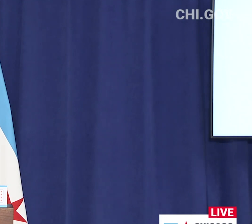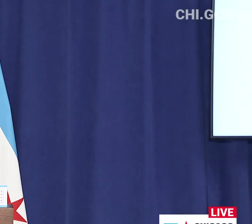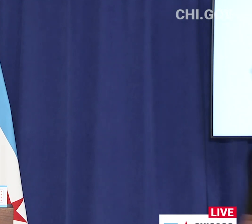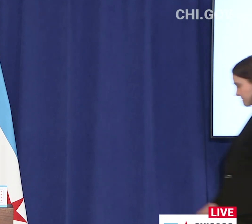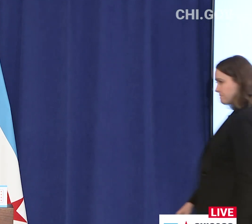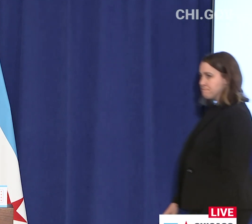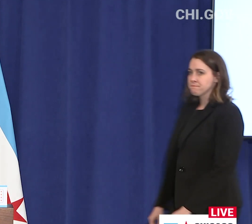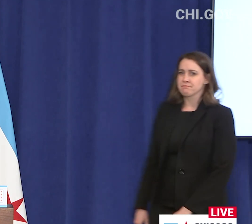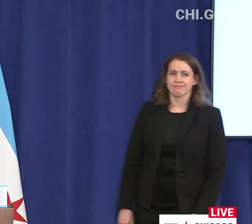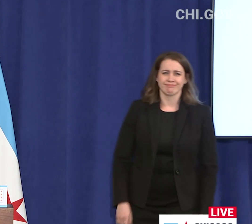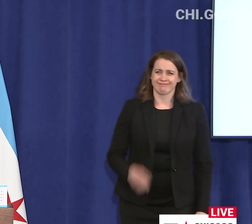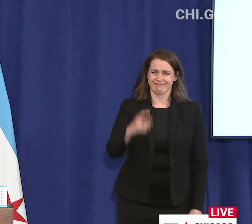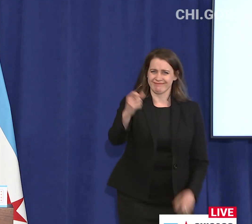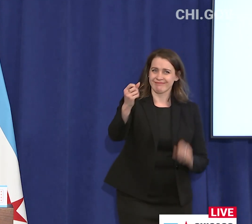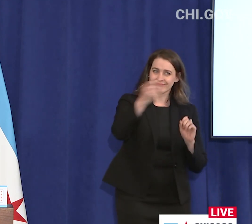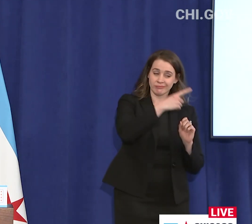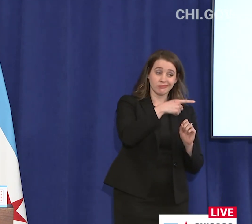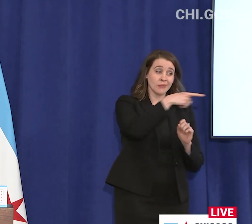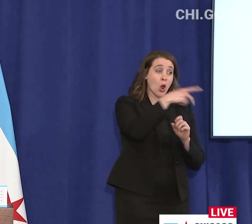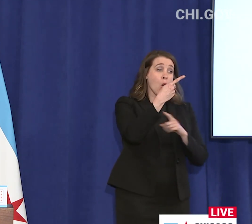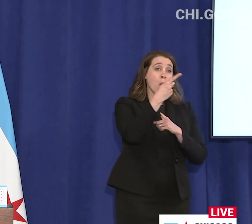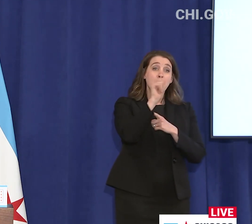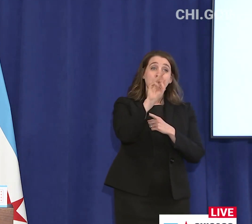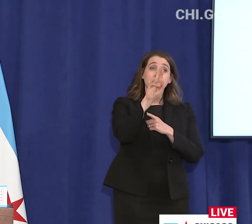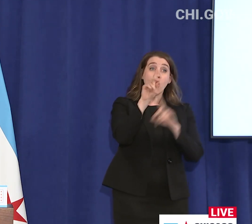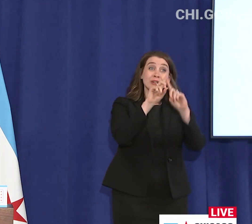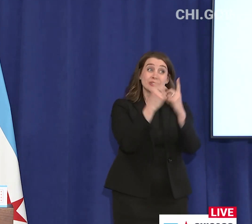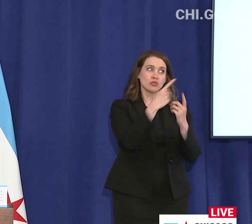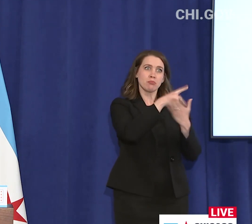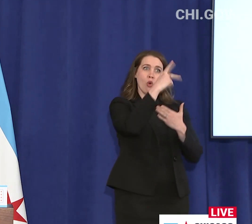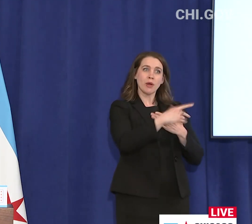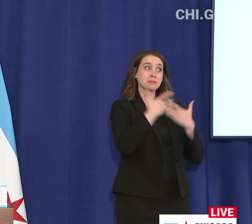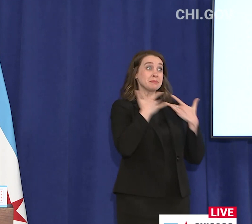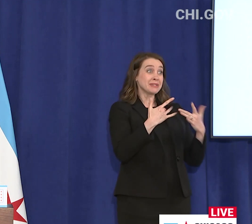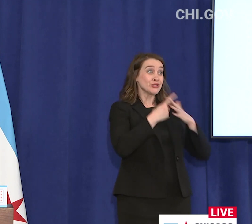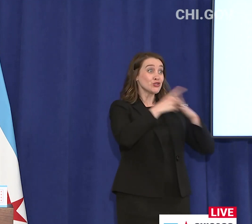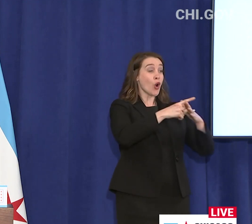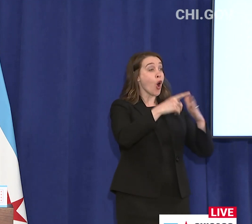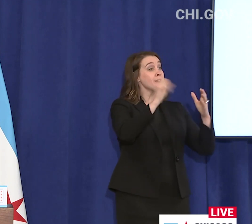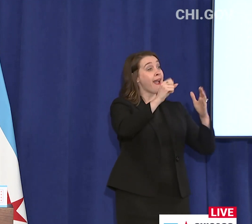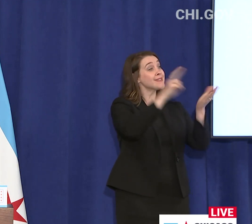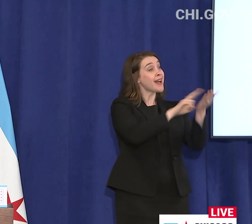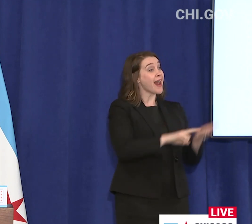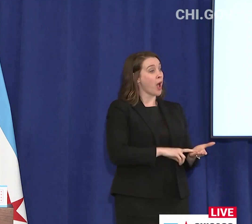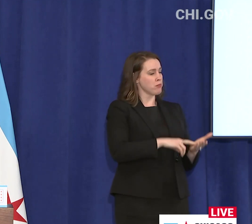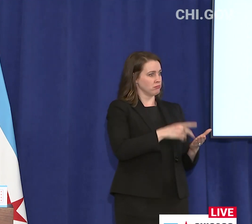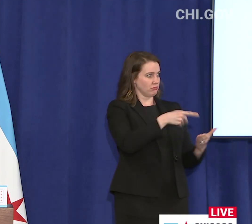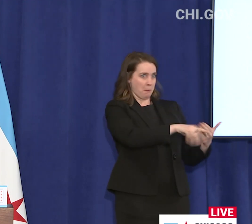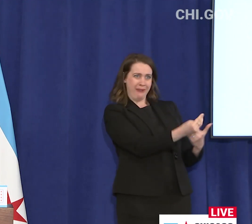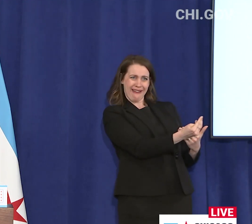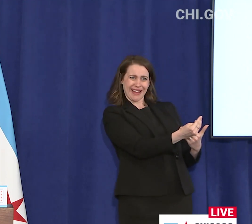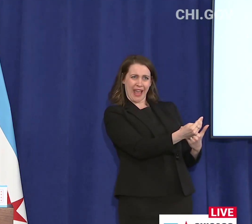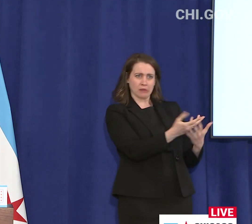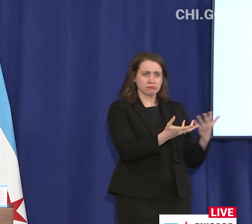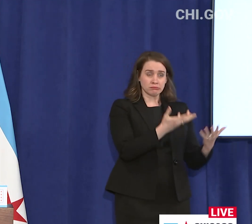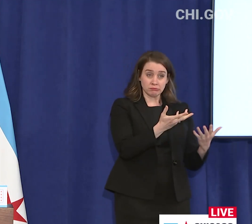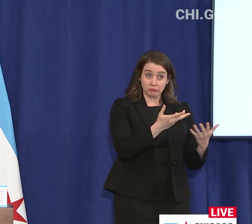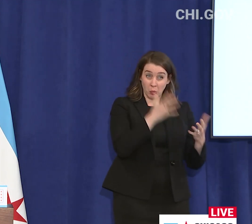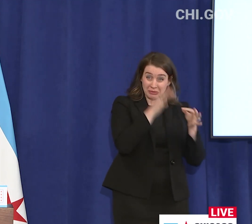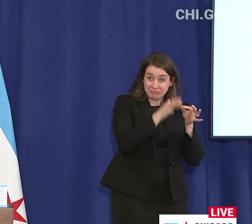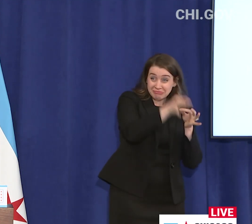Monday. Could you talk about your decision to have Park District programs resume on July 6th? And will the city follow the